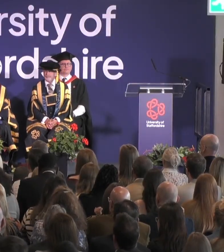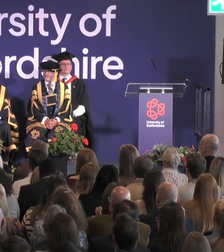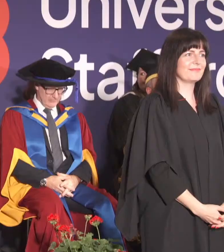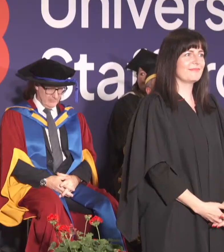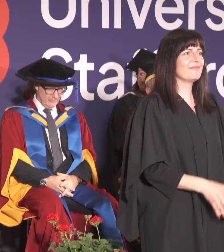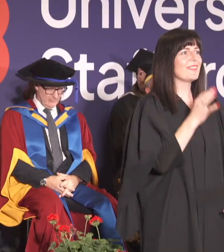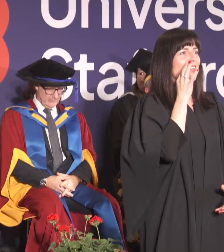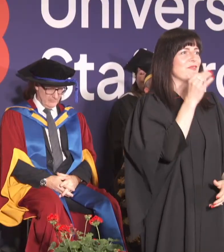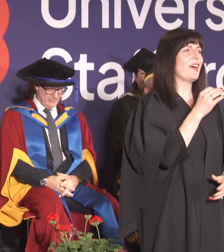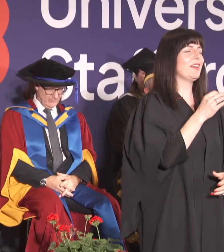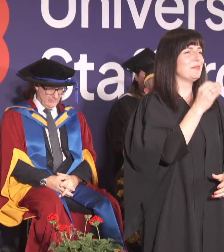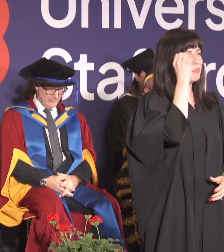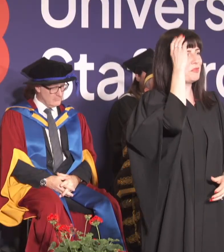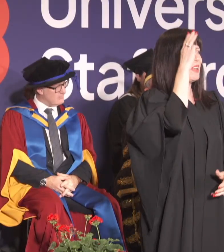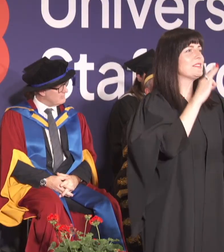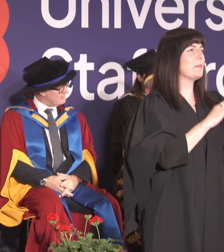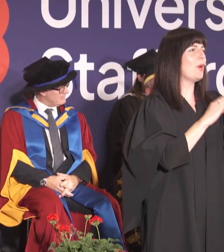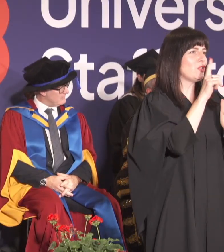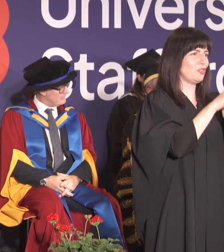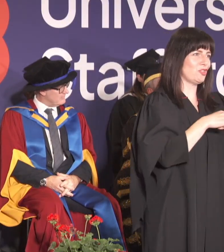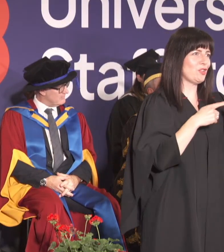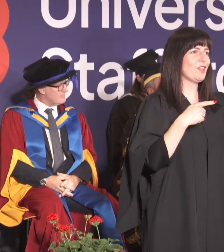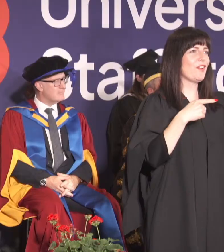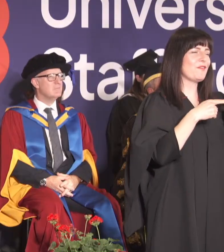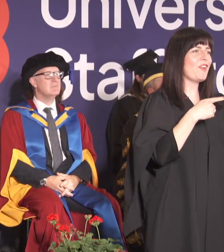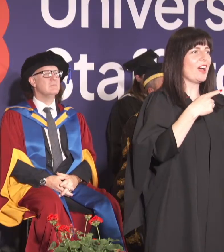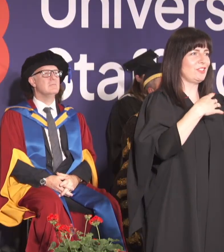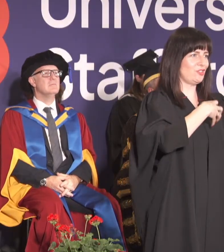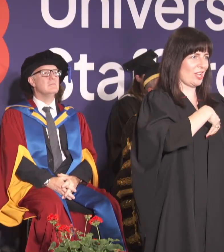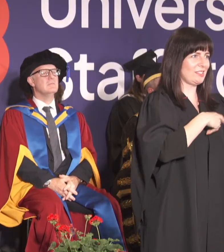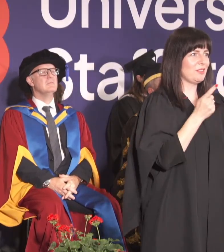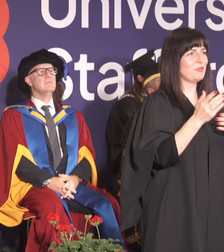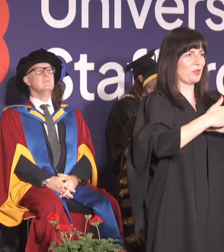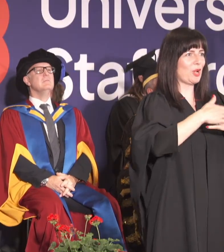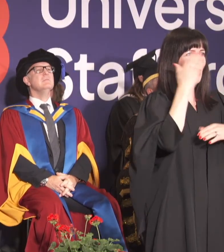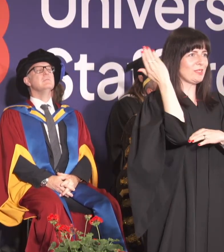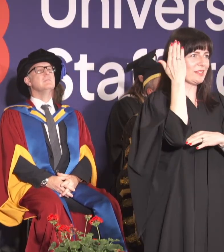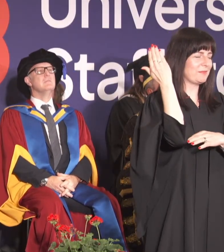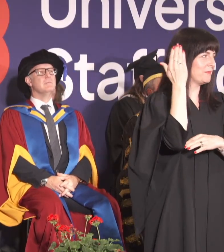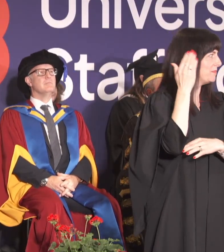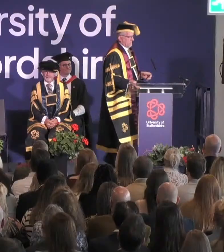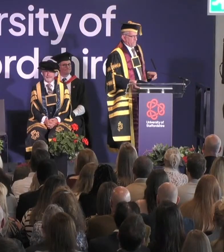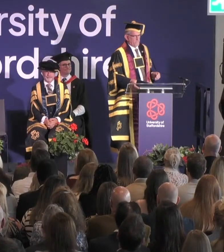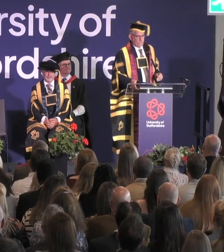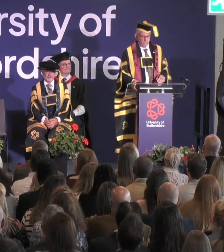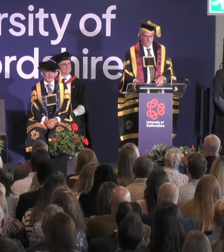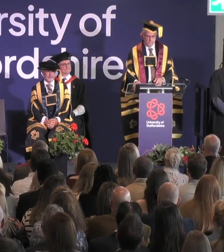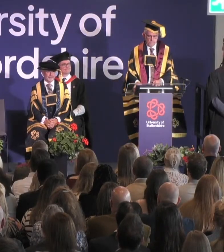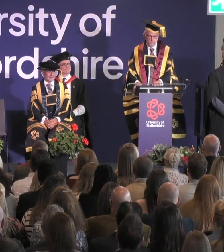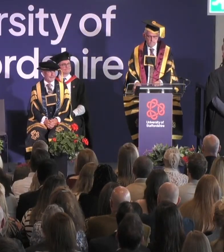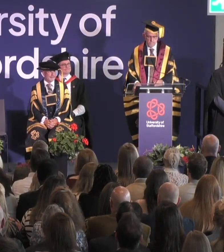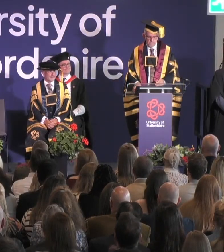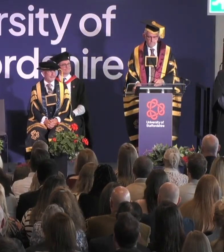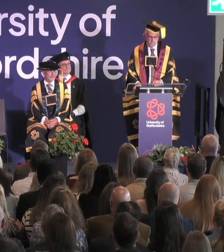I invite Professor Martin Jones, Vice-Chancellor, to deliver the closing remarks.